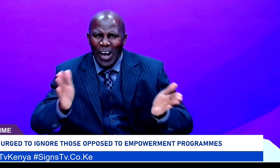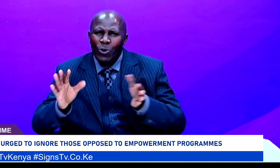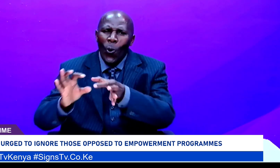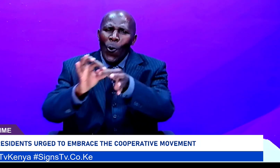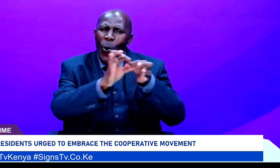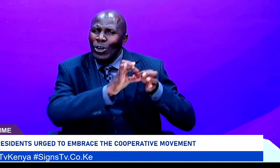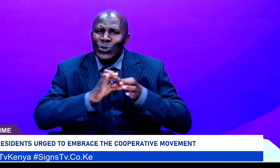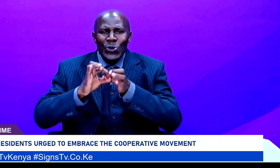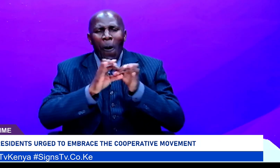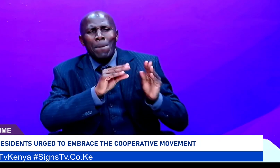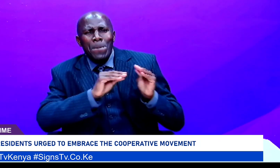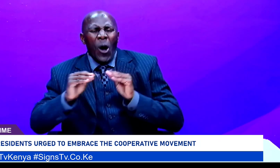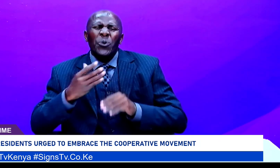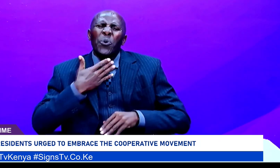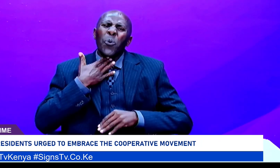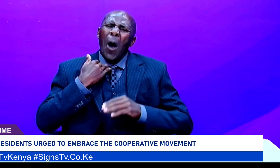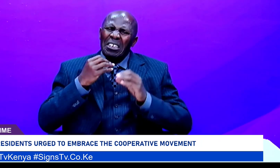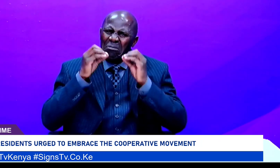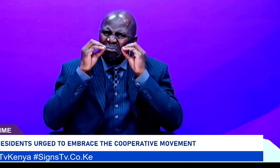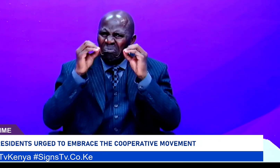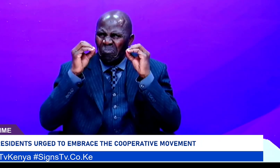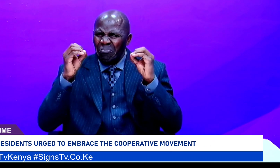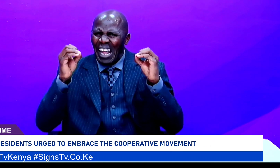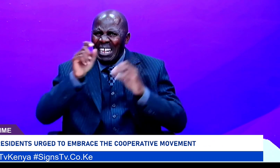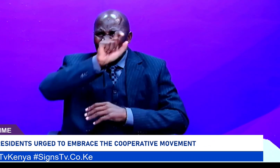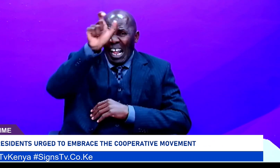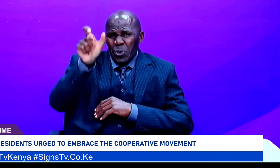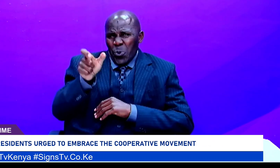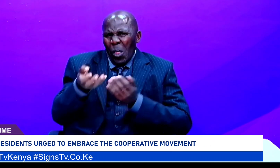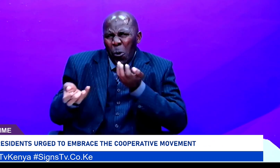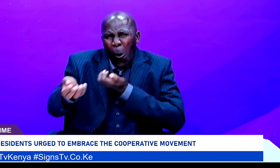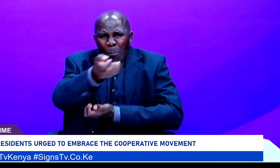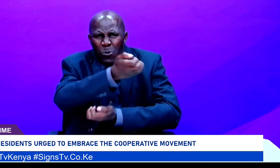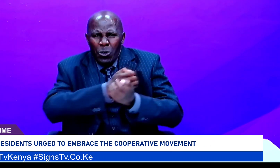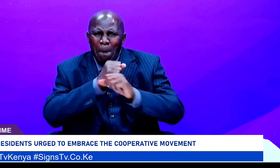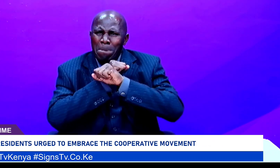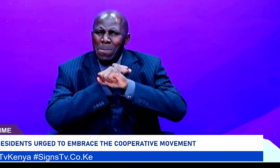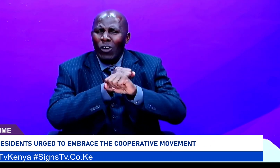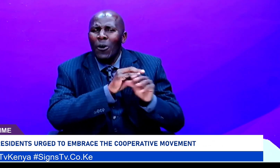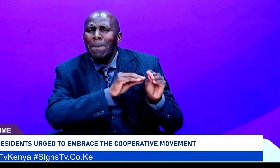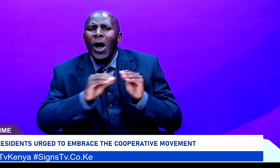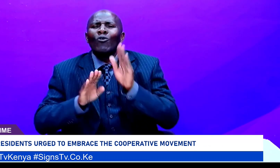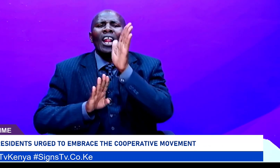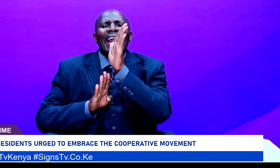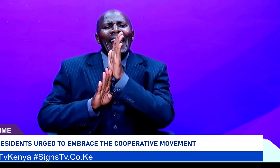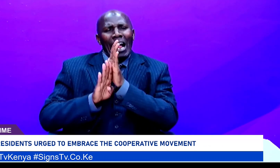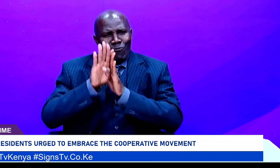Residents are being urged to embrace the cooperative movement to unlock the region's economic potential and